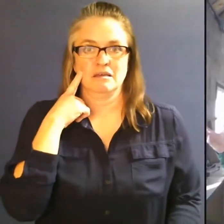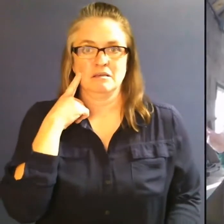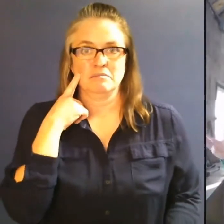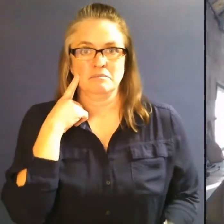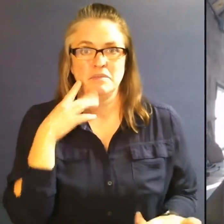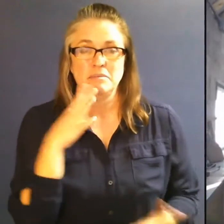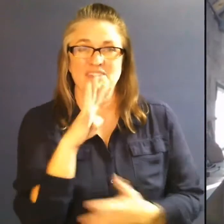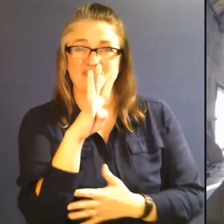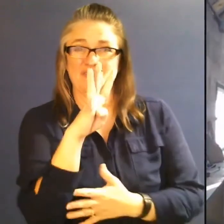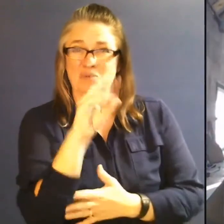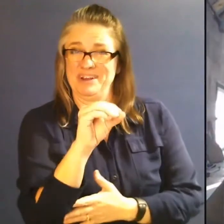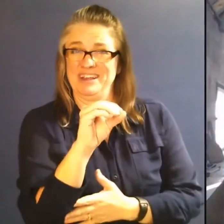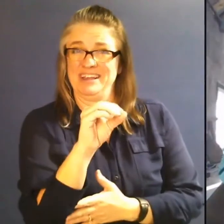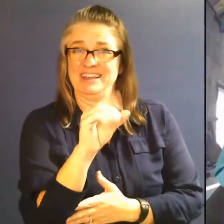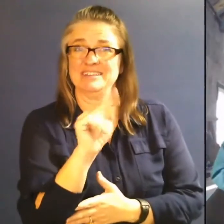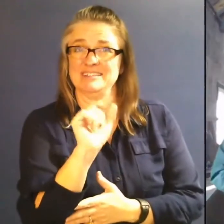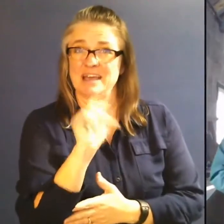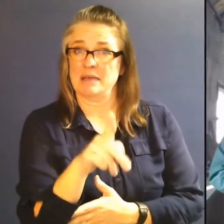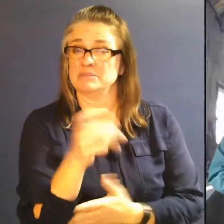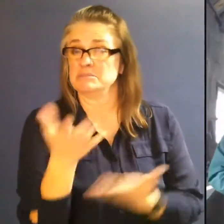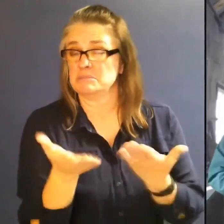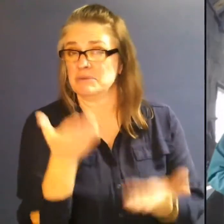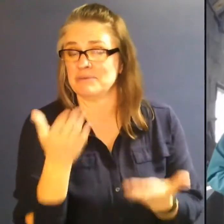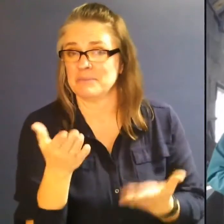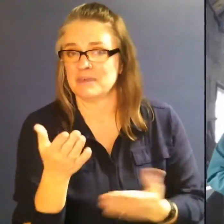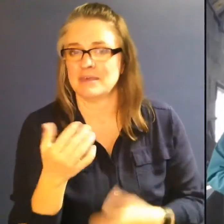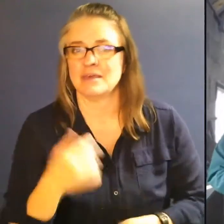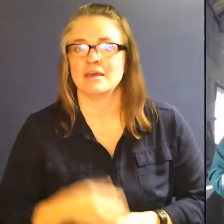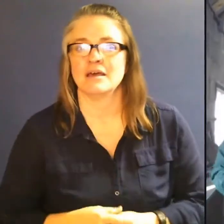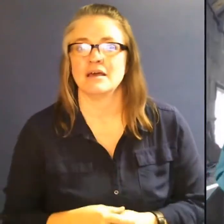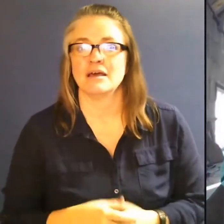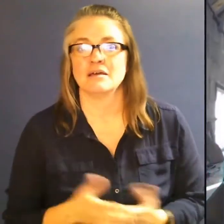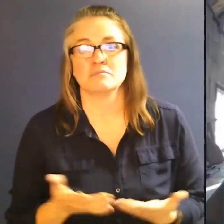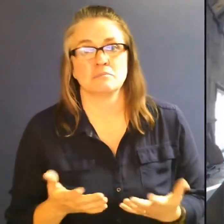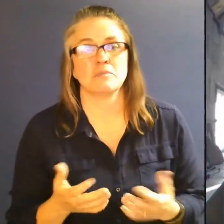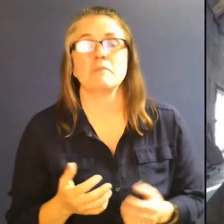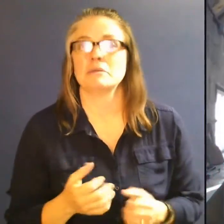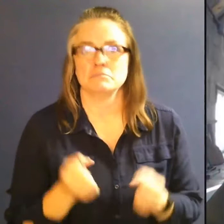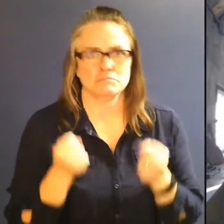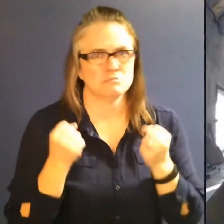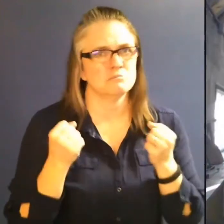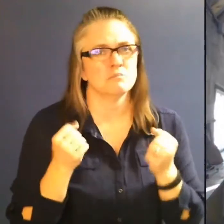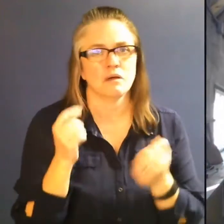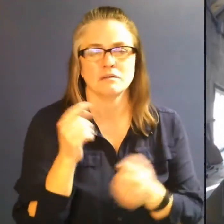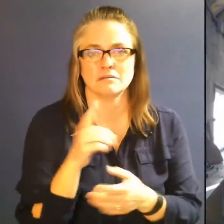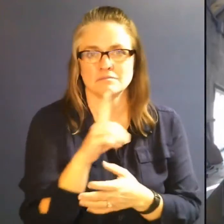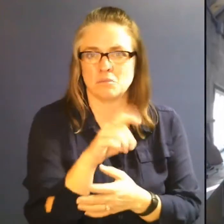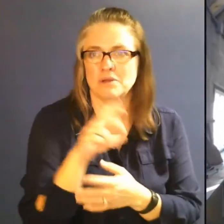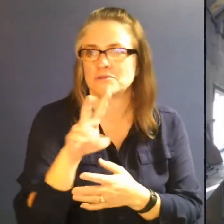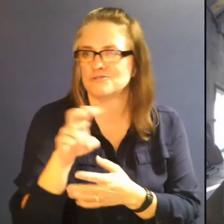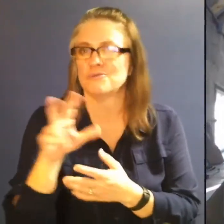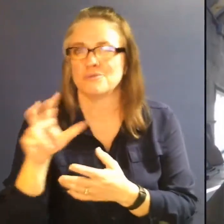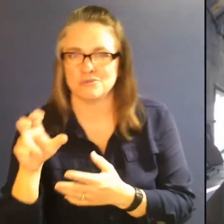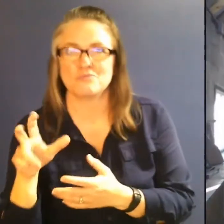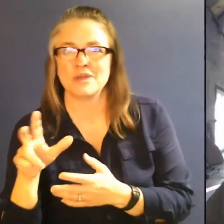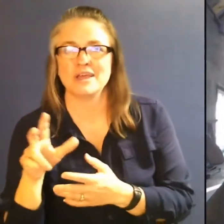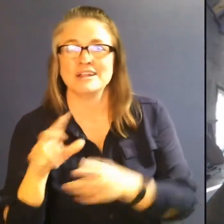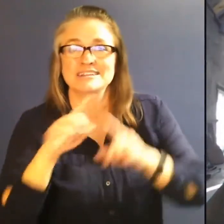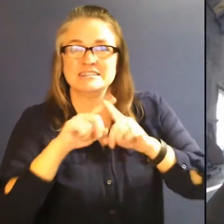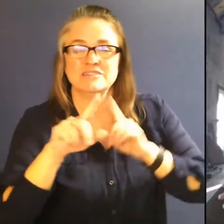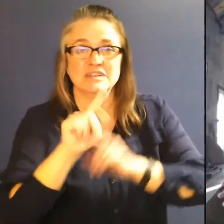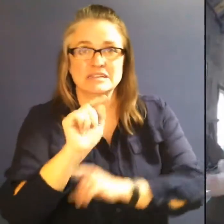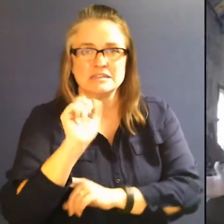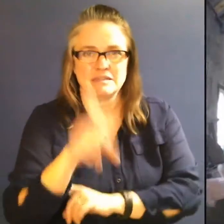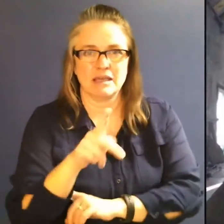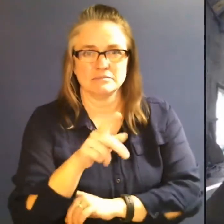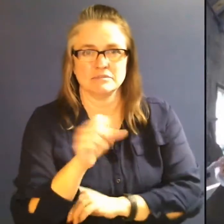40 taps. So all in all, I think we could tap several hundred, have several hundred taps. Now we can